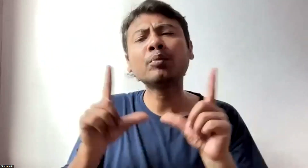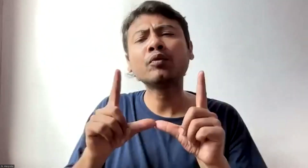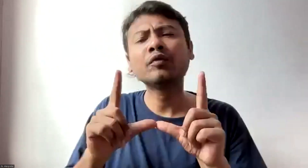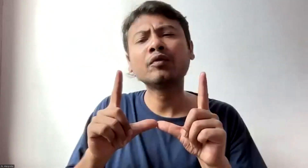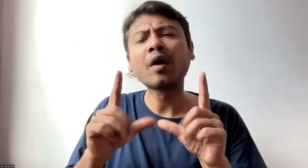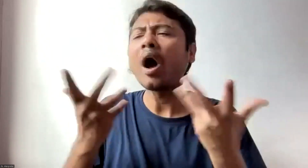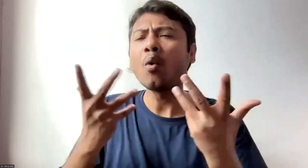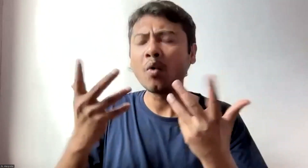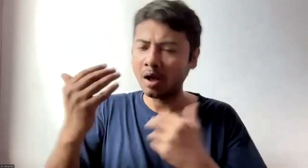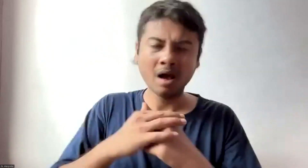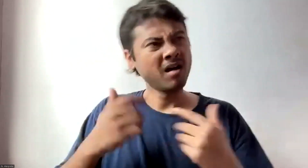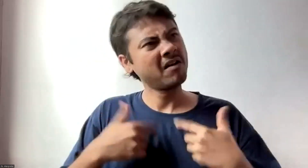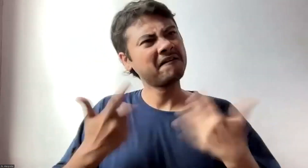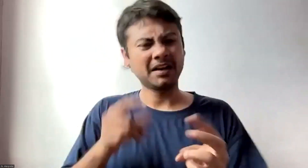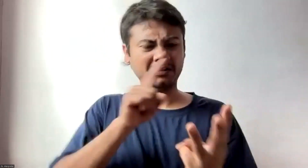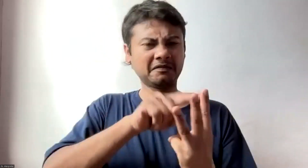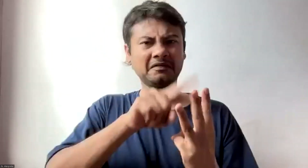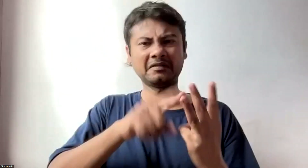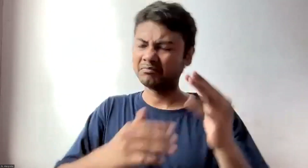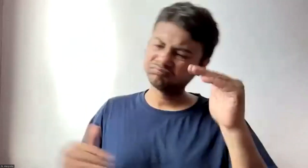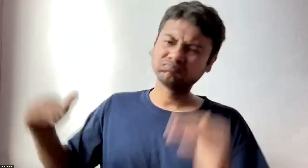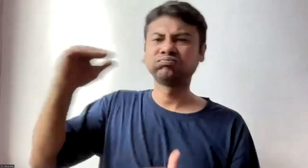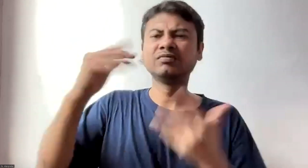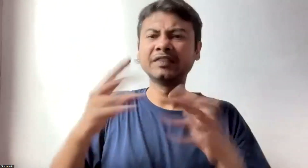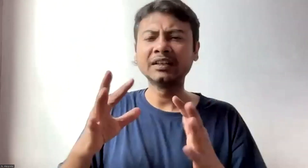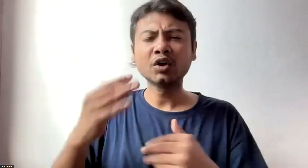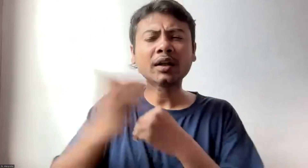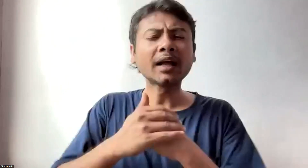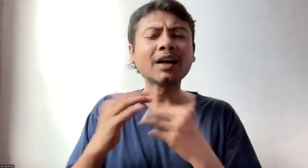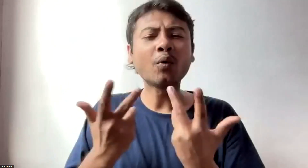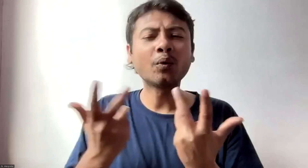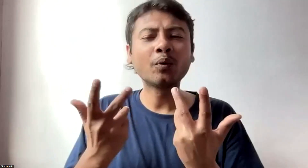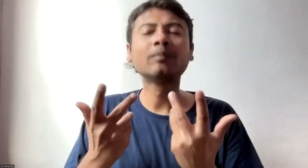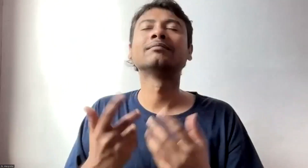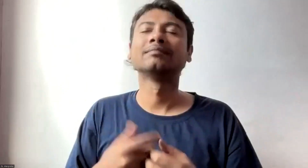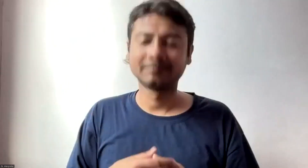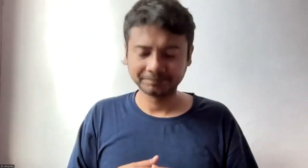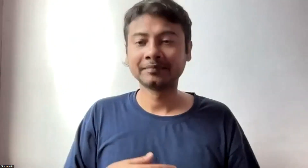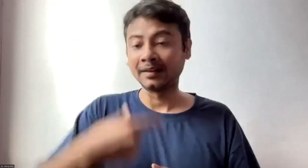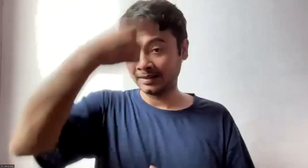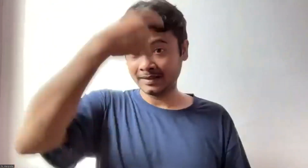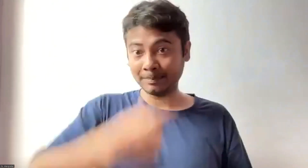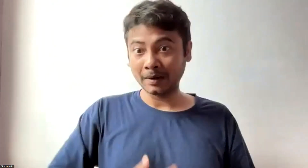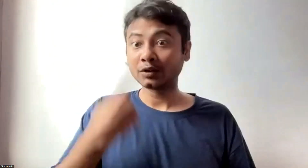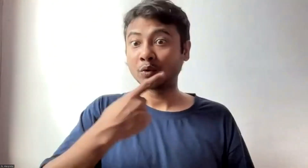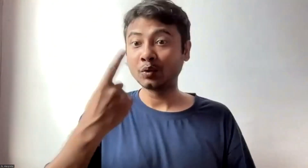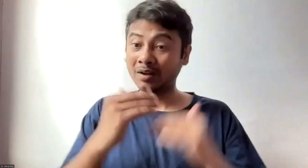So such a person, he is not disturbed by his surroundings. Whatever is happening in his surroundings, he is not